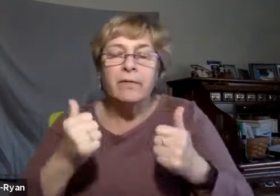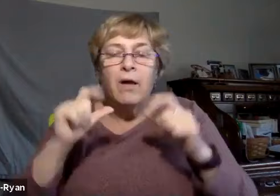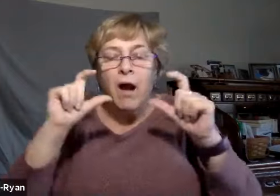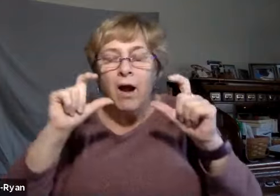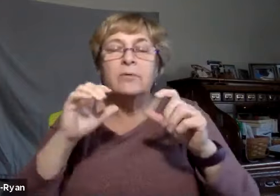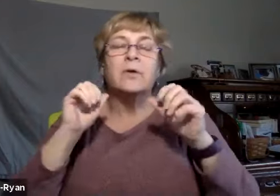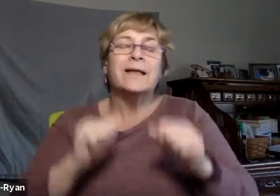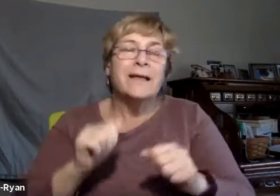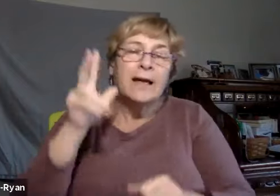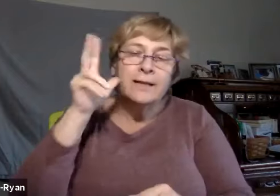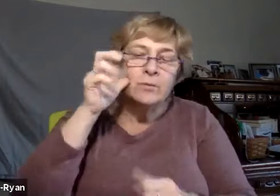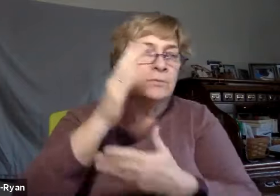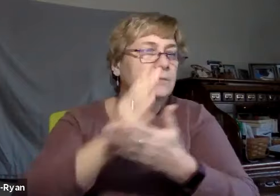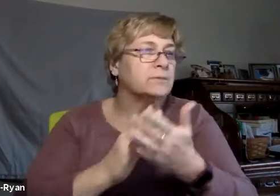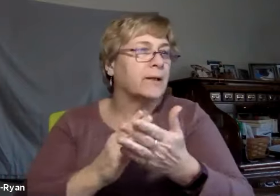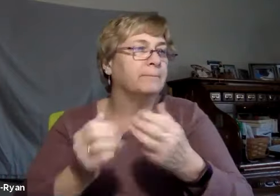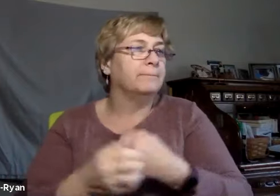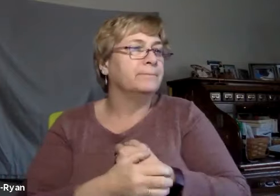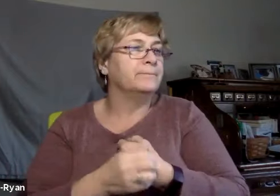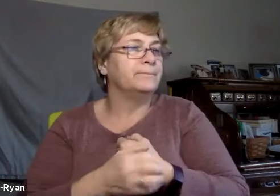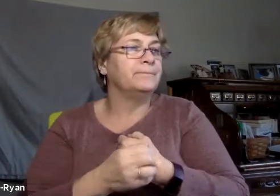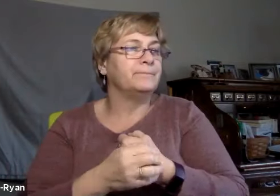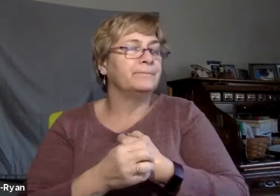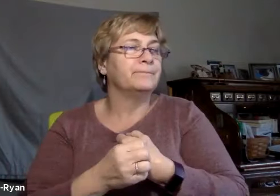who maybe have a mild or moderate loss that can hear some,